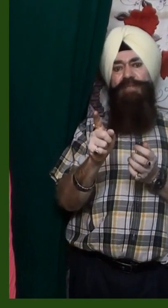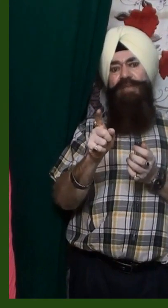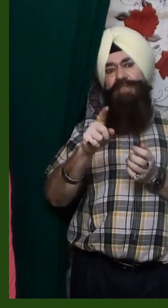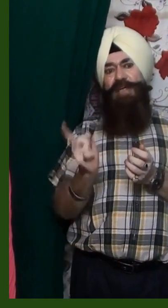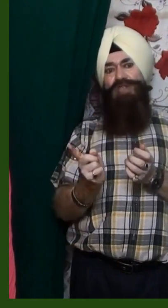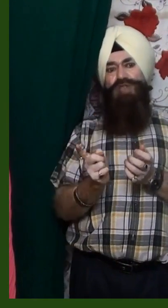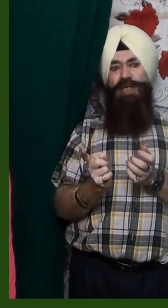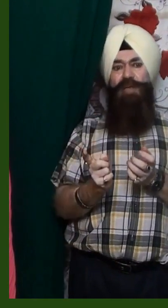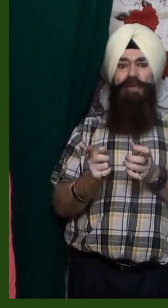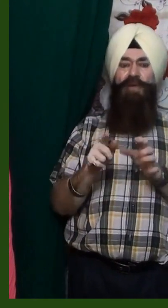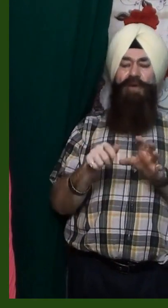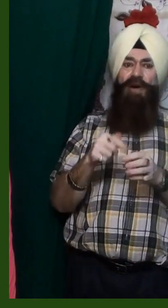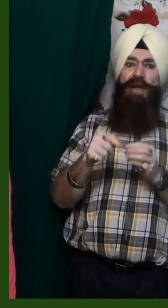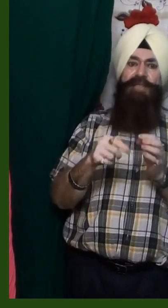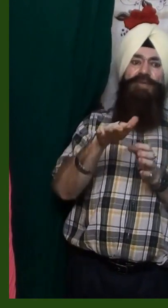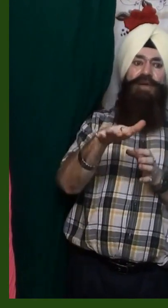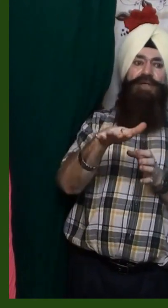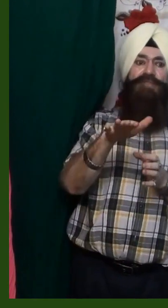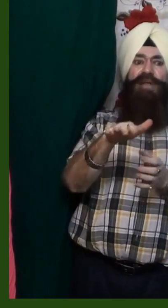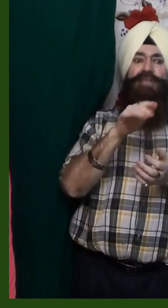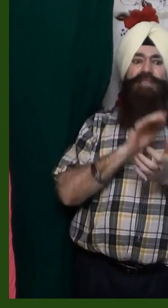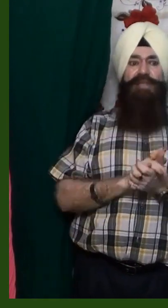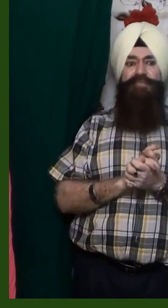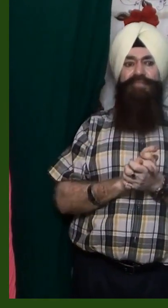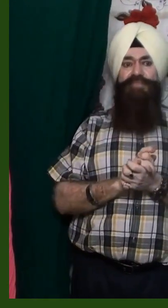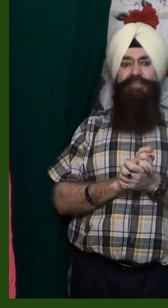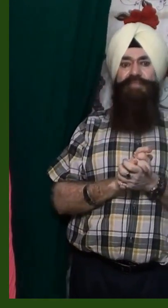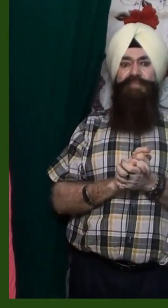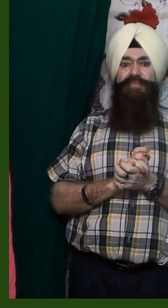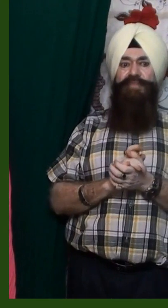just stationary or at the constant